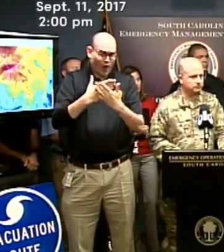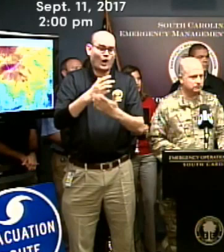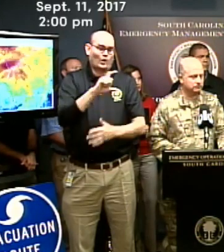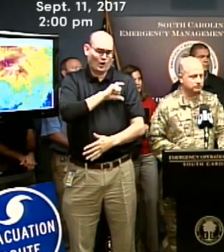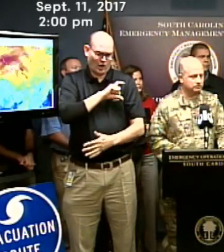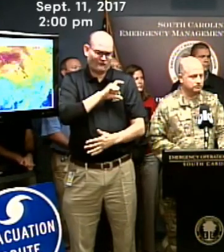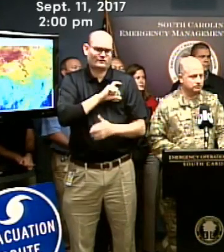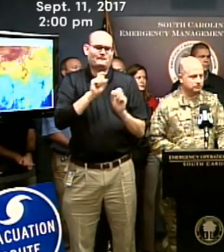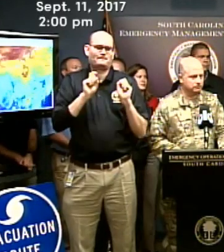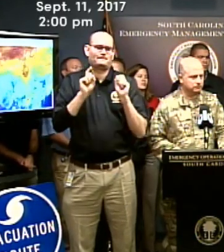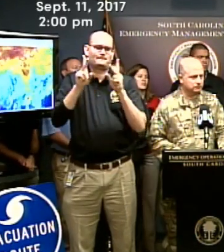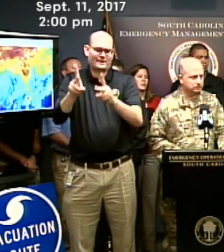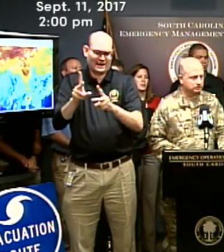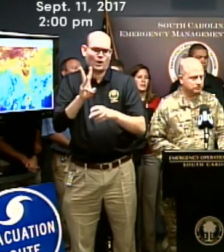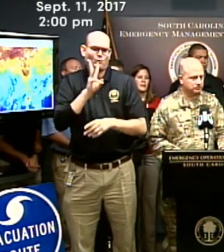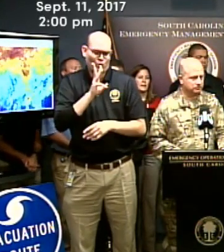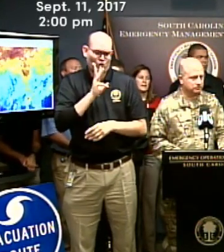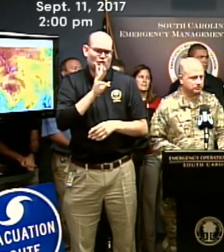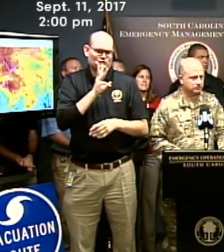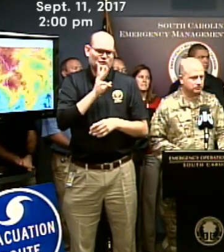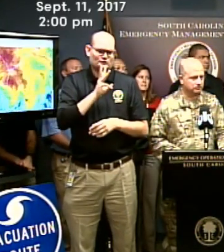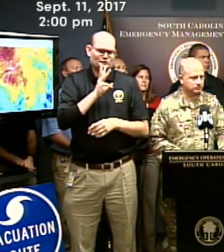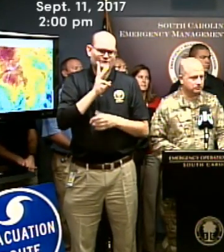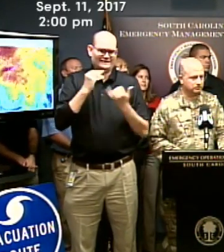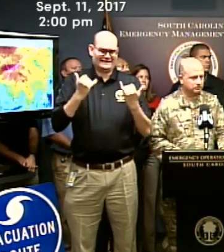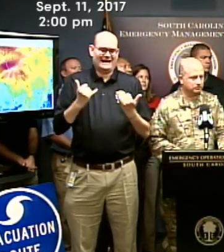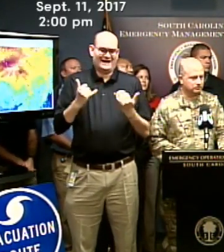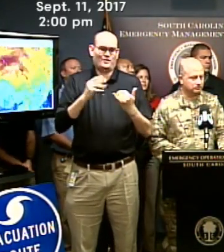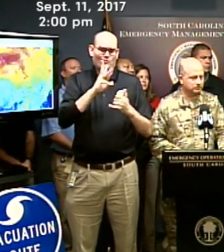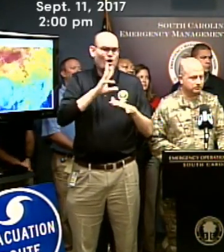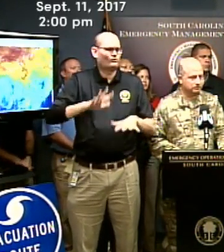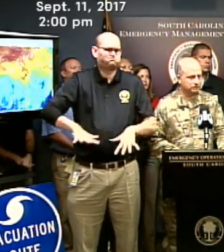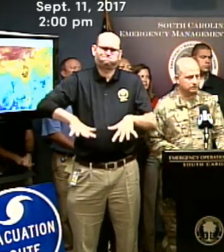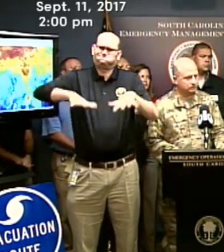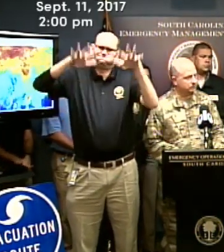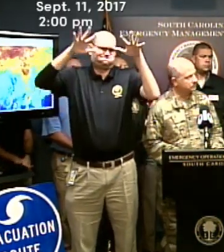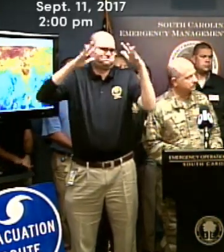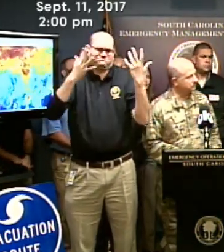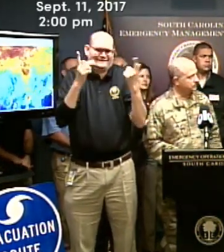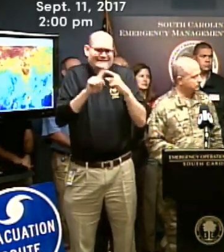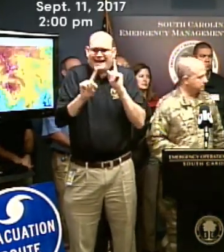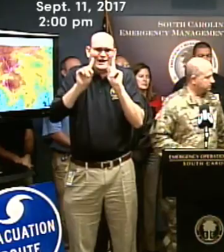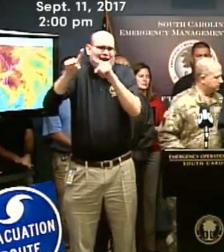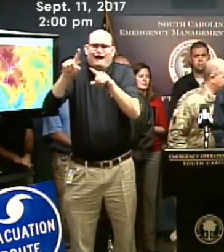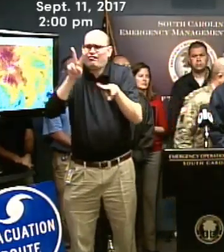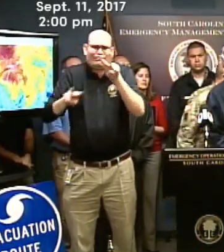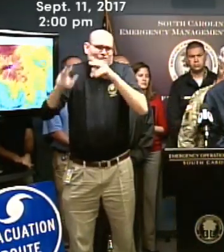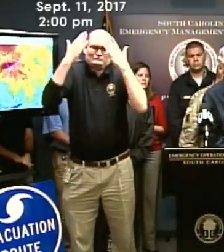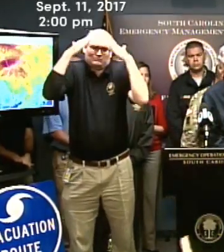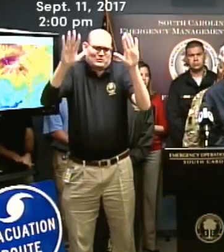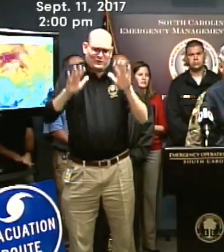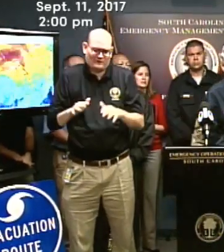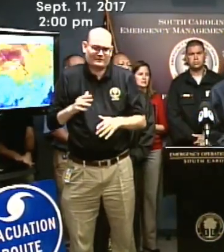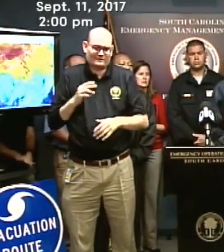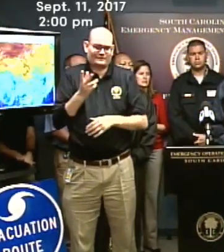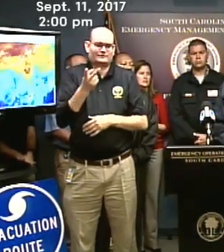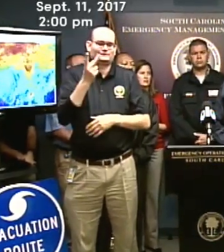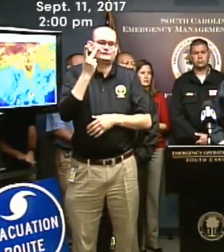soon. There's a lot of high water now, and we'll have better information later. We saw that one on